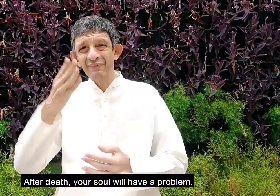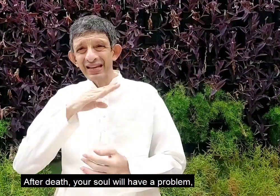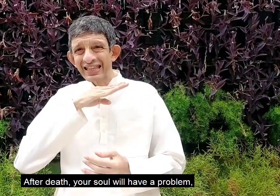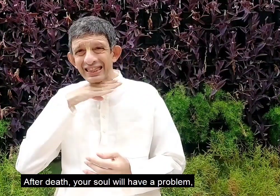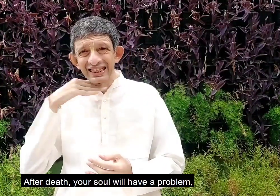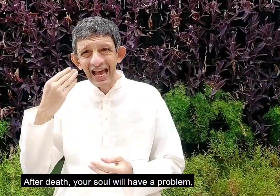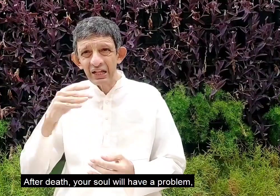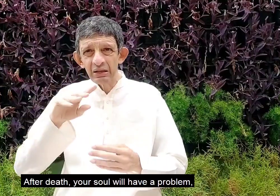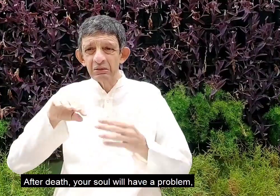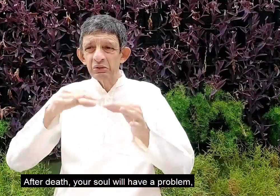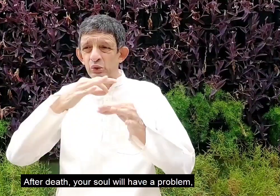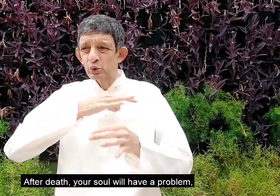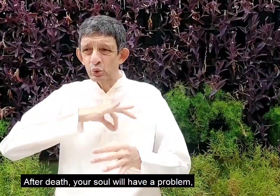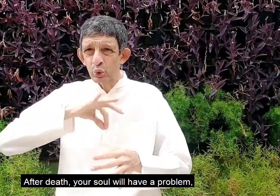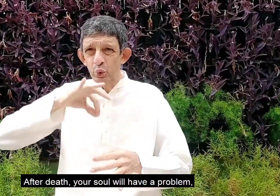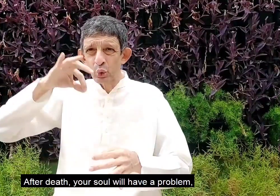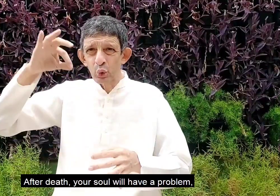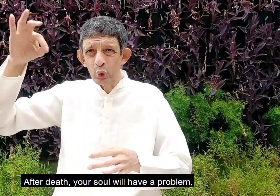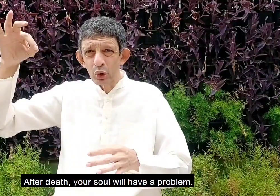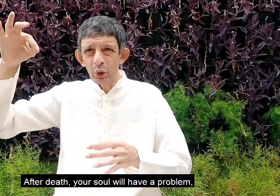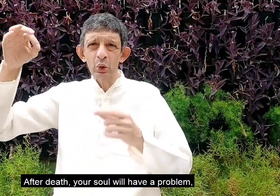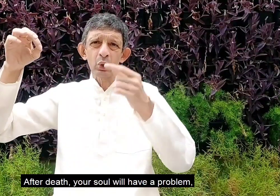After death, your soul will have a problem.